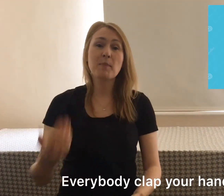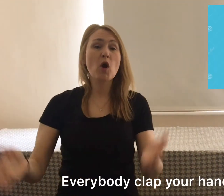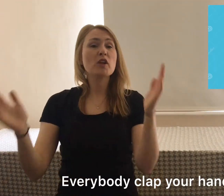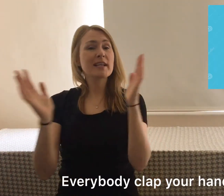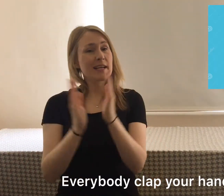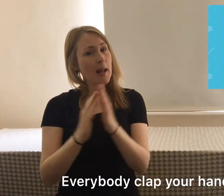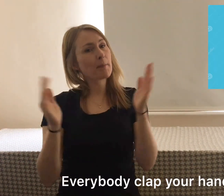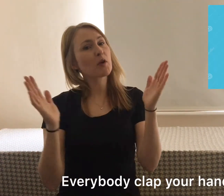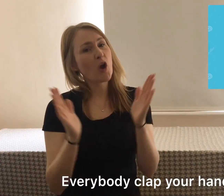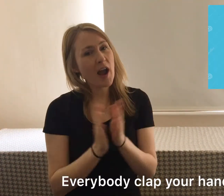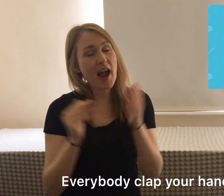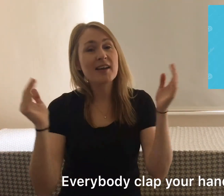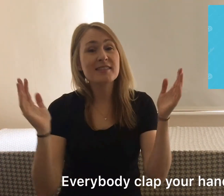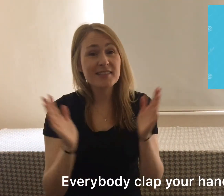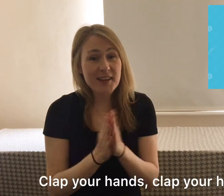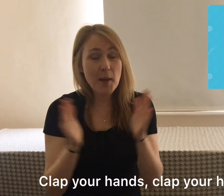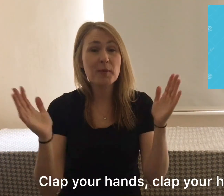Everybody clap your hands.